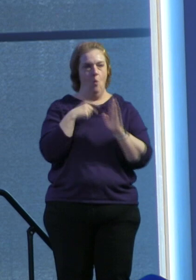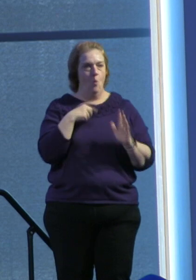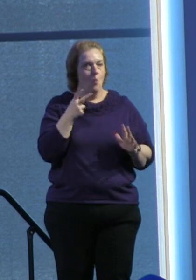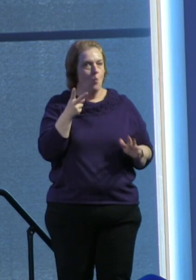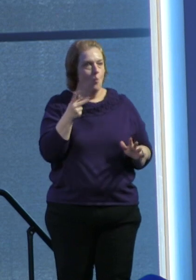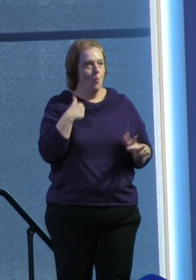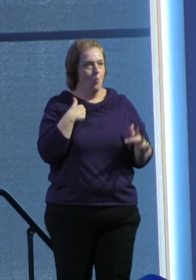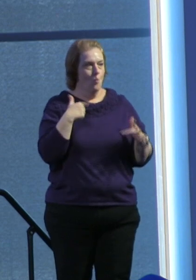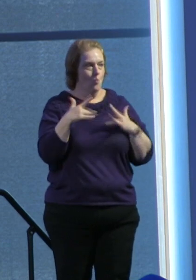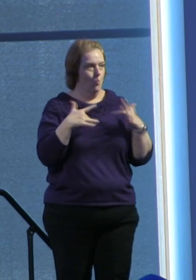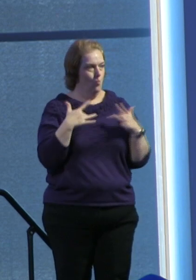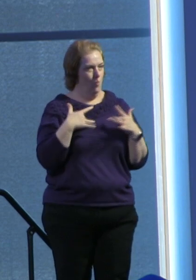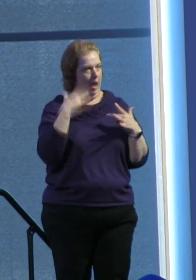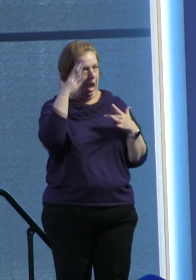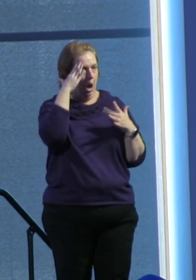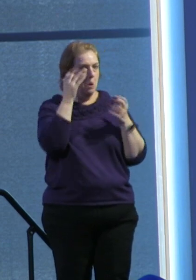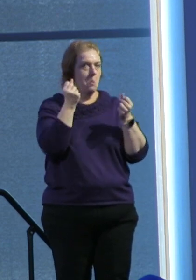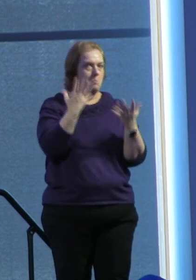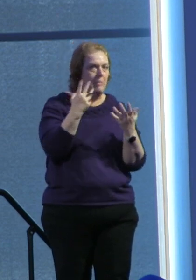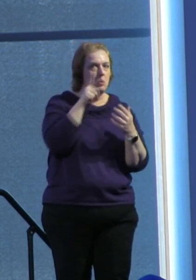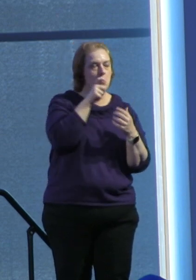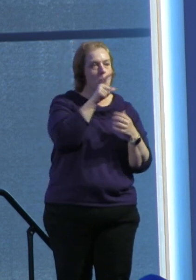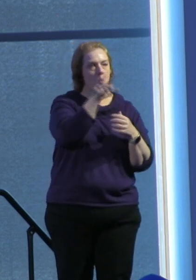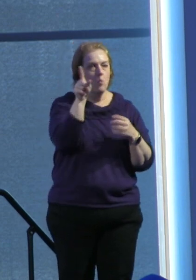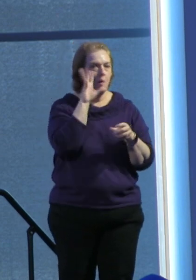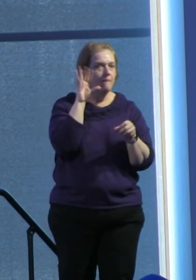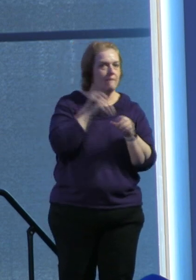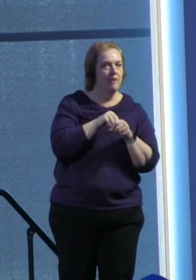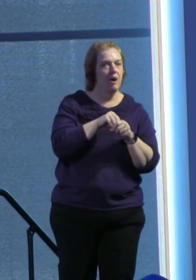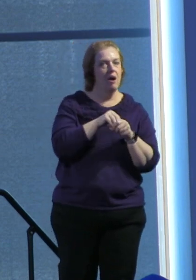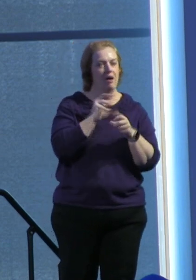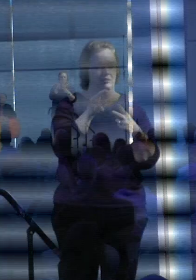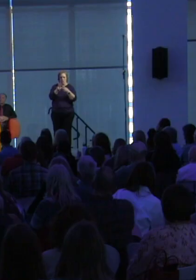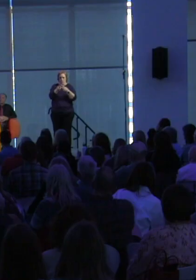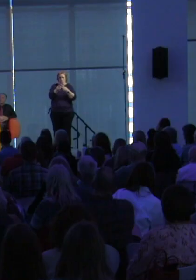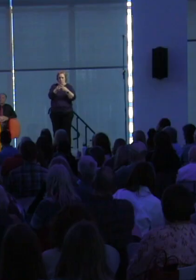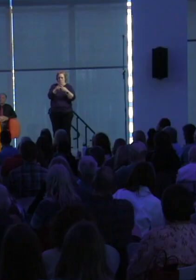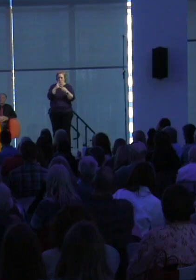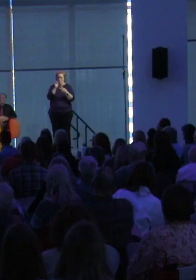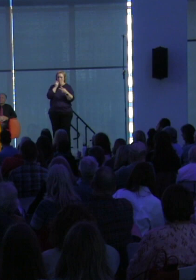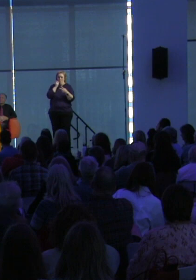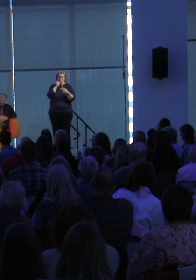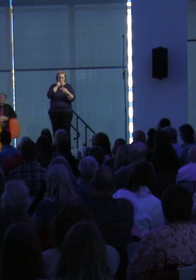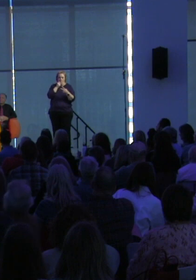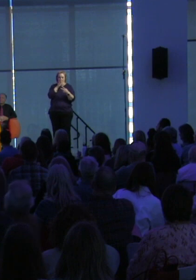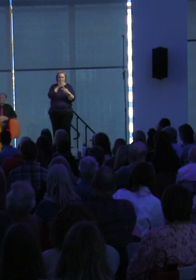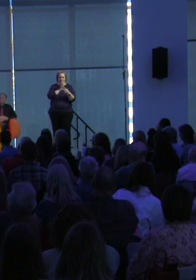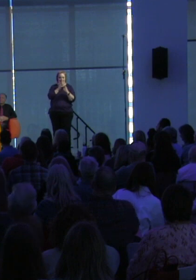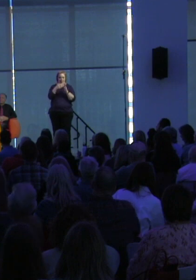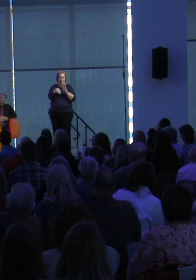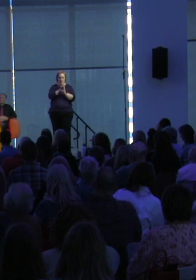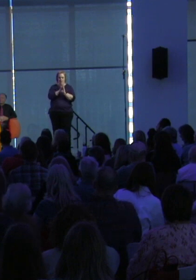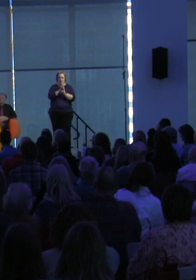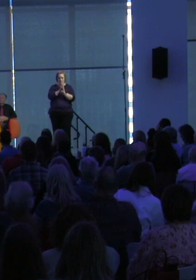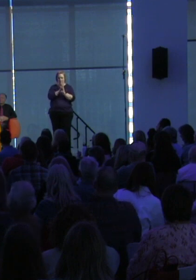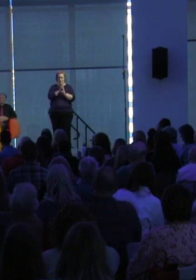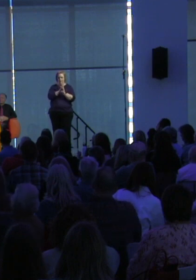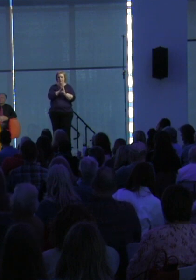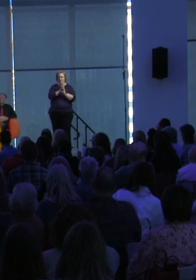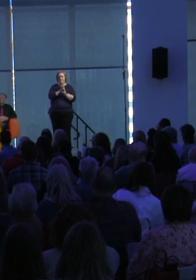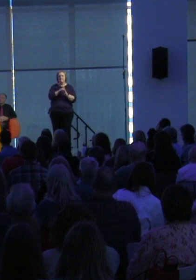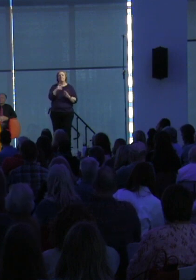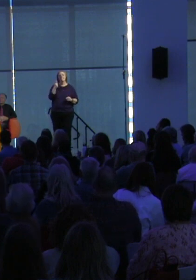read the script. I knew a lot of people involved, and there was 2 really cool female characters. One of them